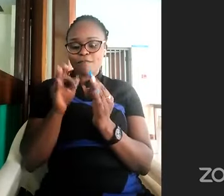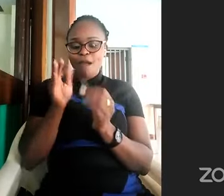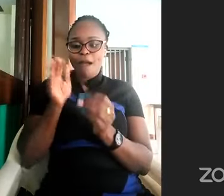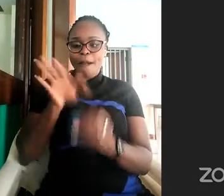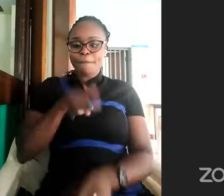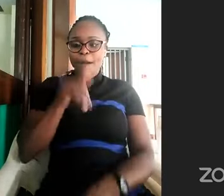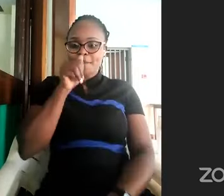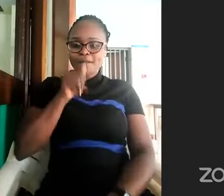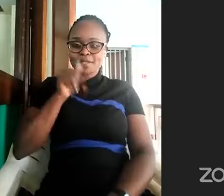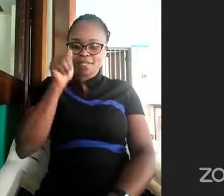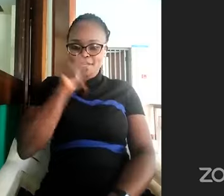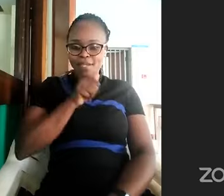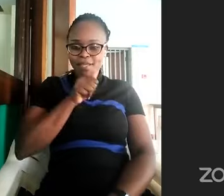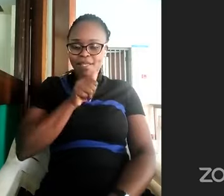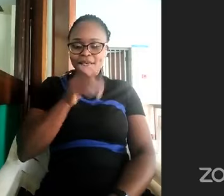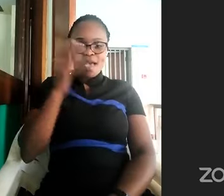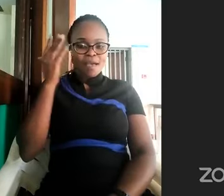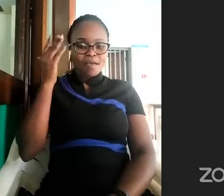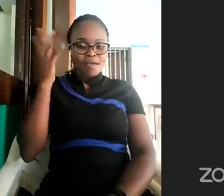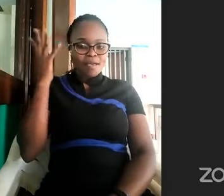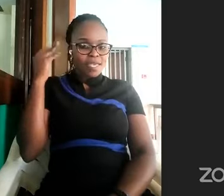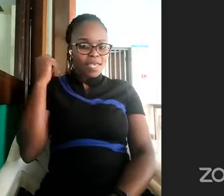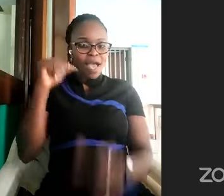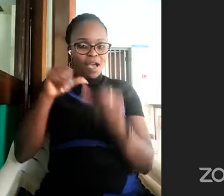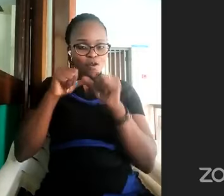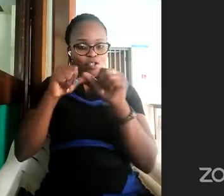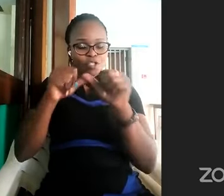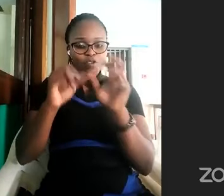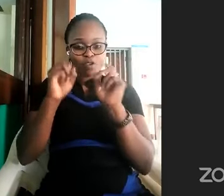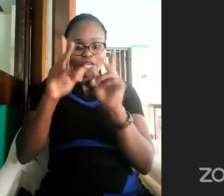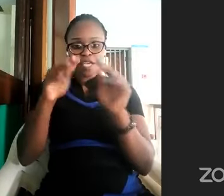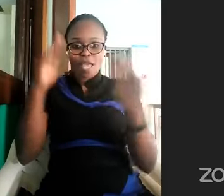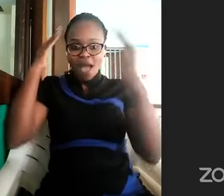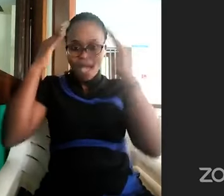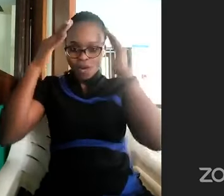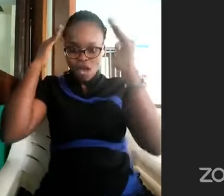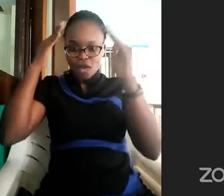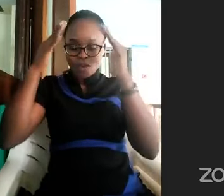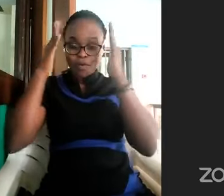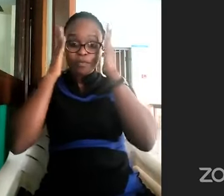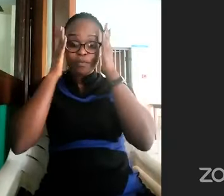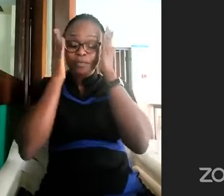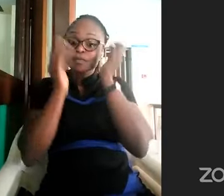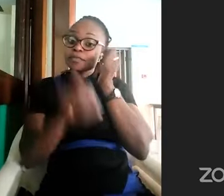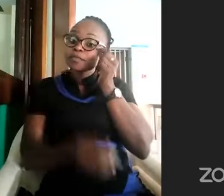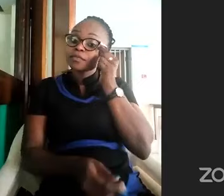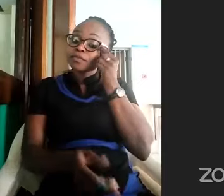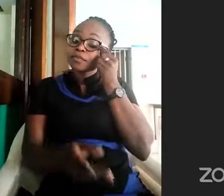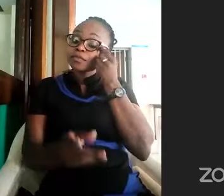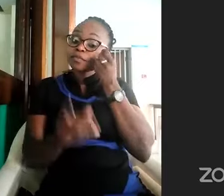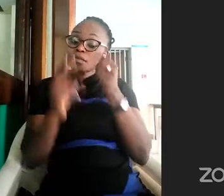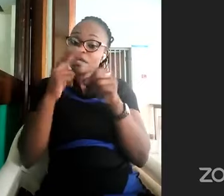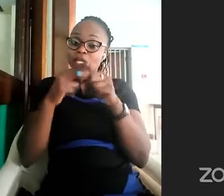you. Habari zenu? Nzuri. Mimi ndo Madam Florence, Mama Siri